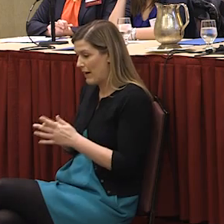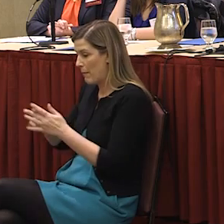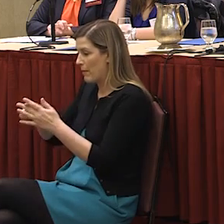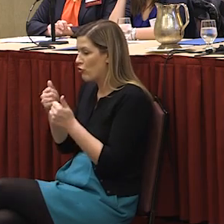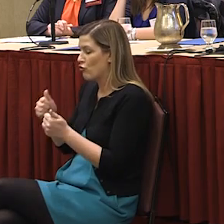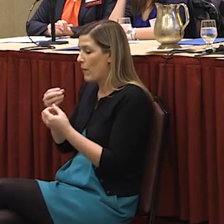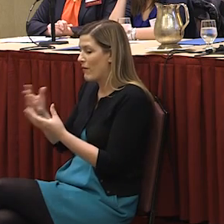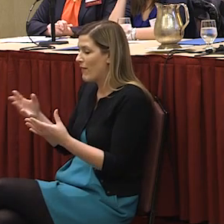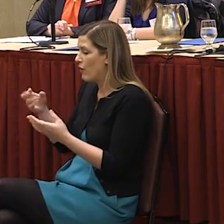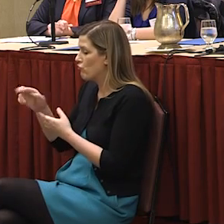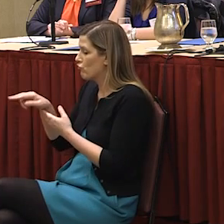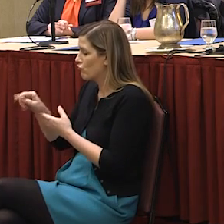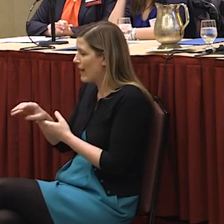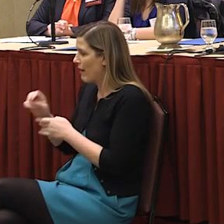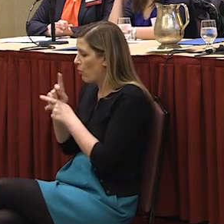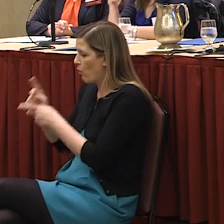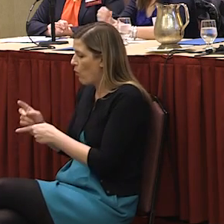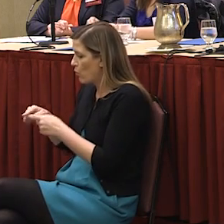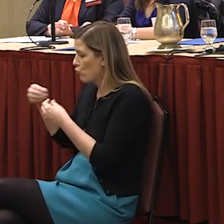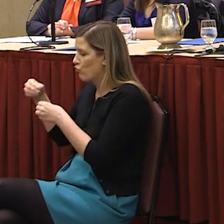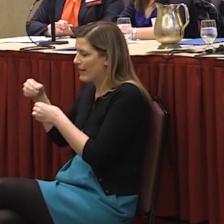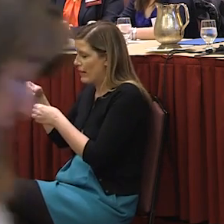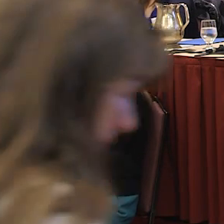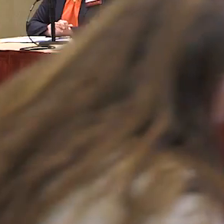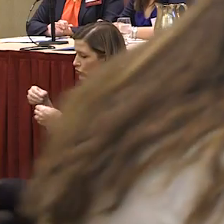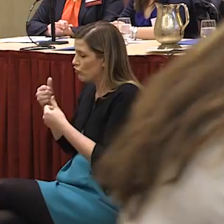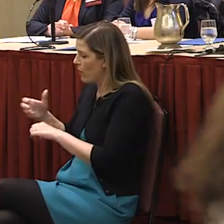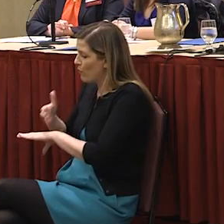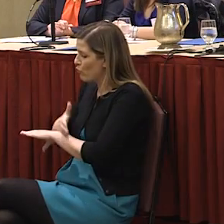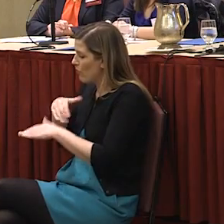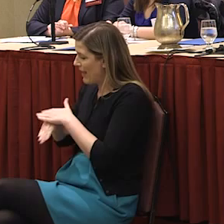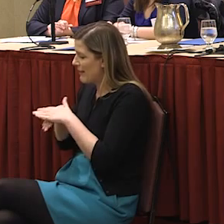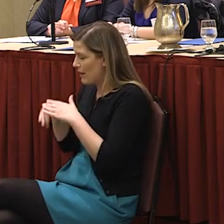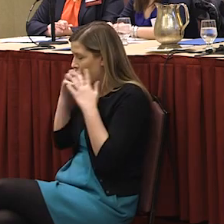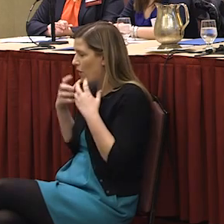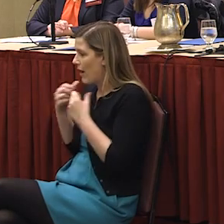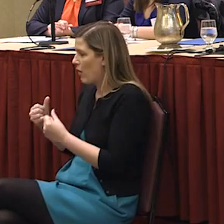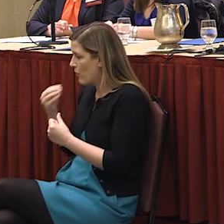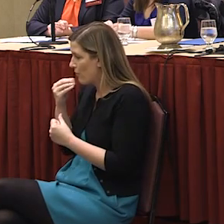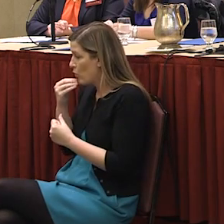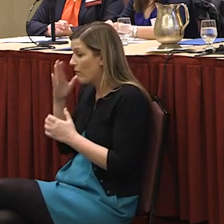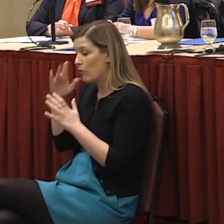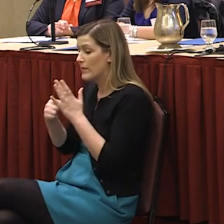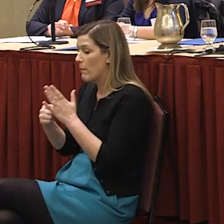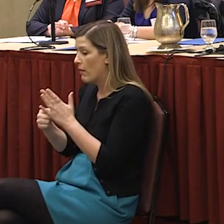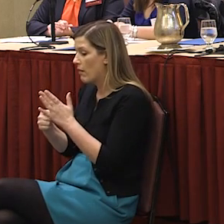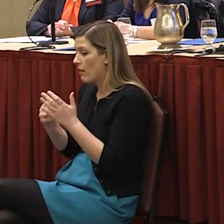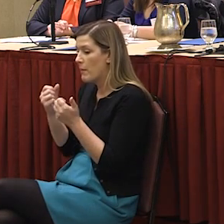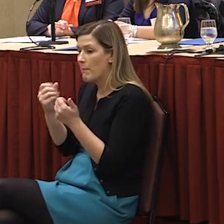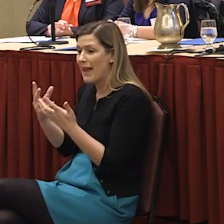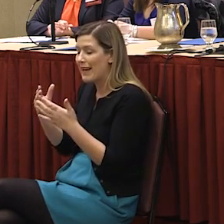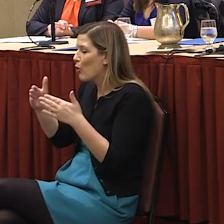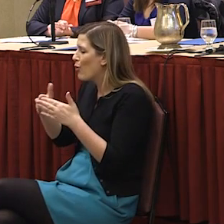provide grants and loans to retailers that improve access to healthier food. So, for example, a lot of